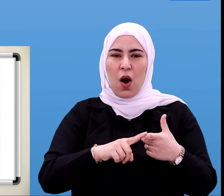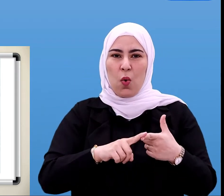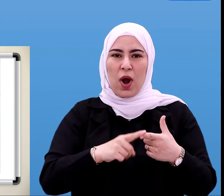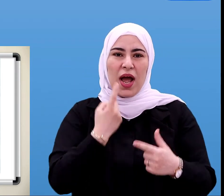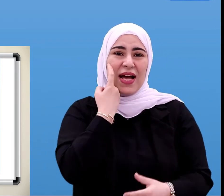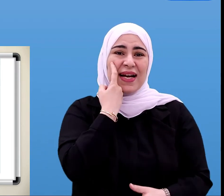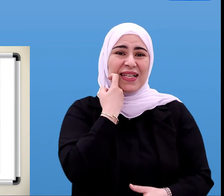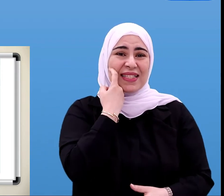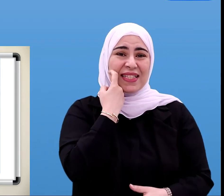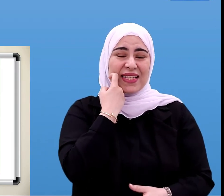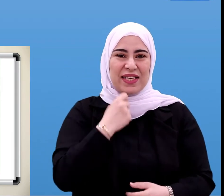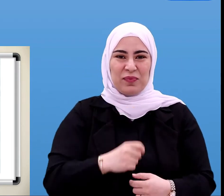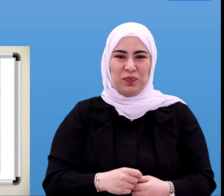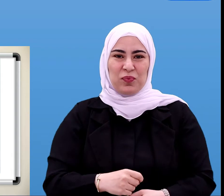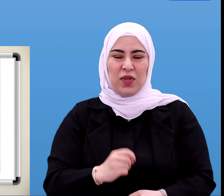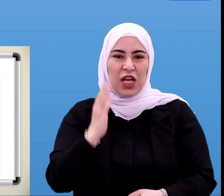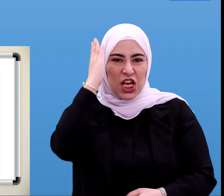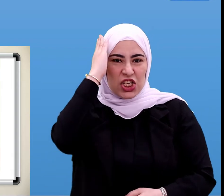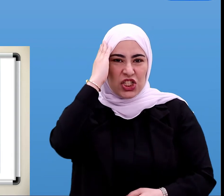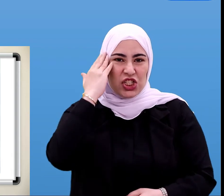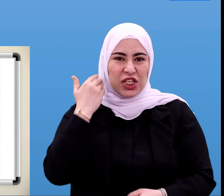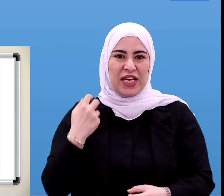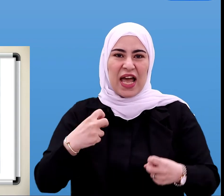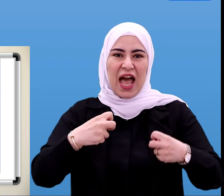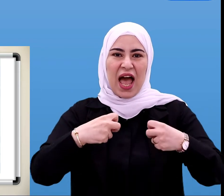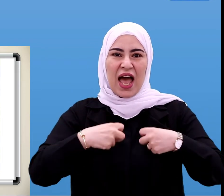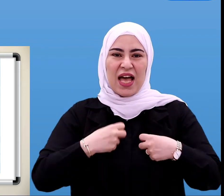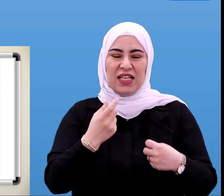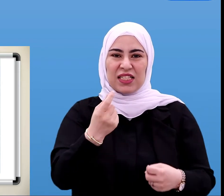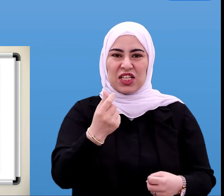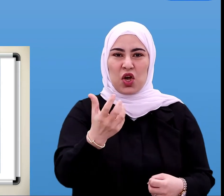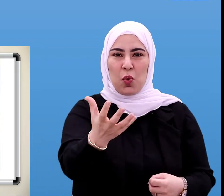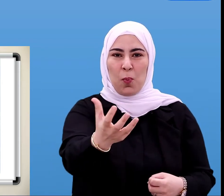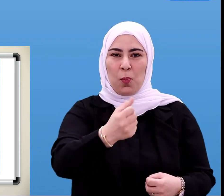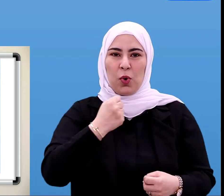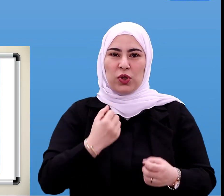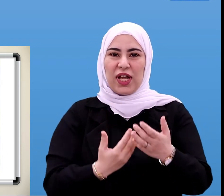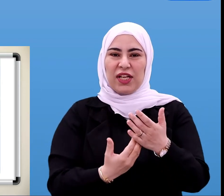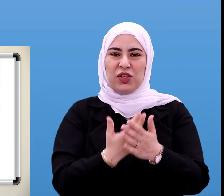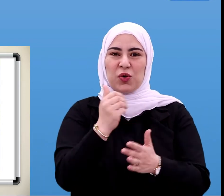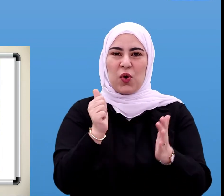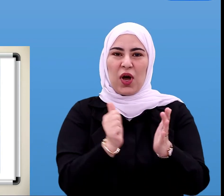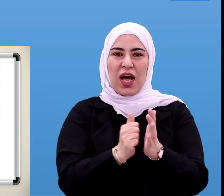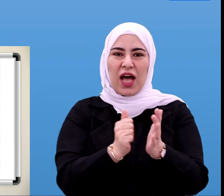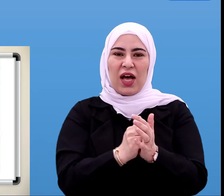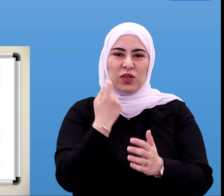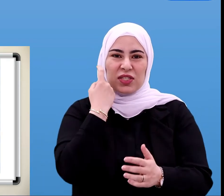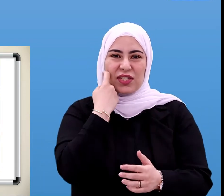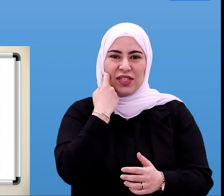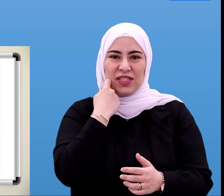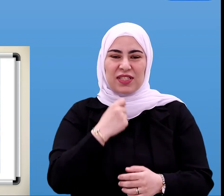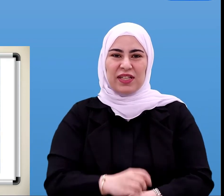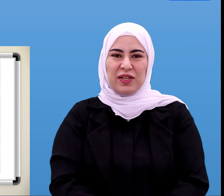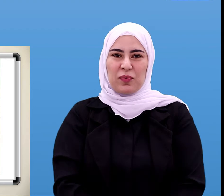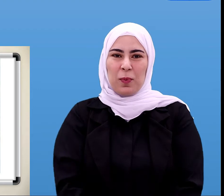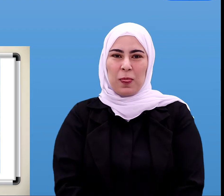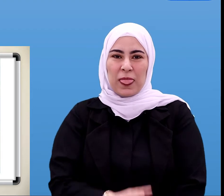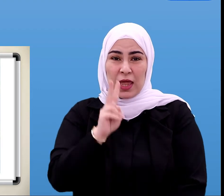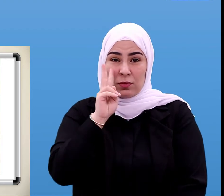recently. She has bought a new house recently. Can you take a look at the verb here?